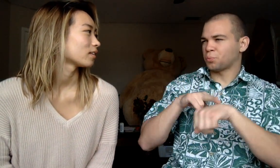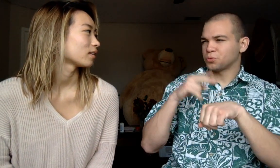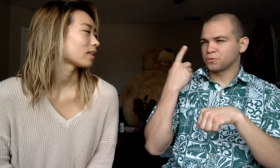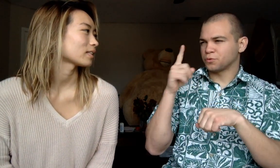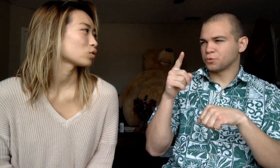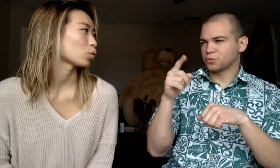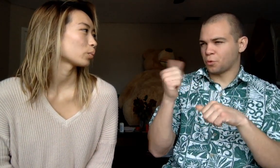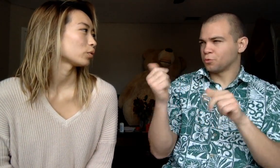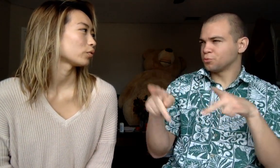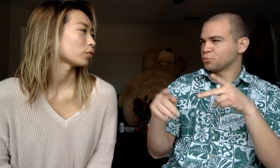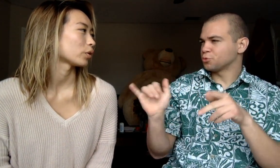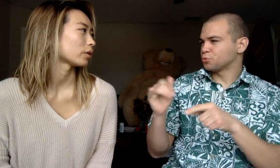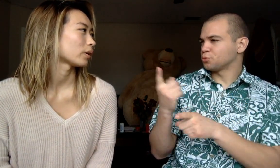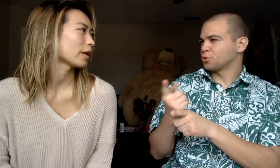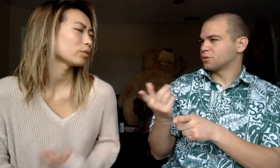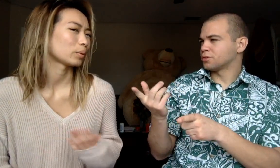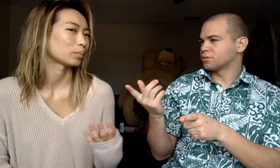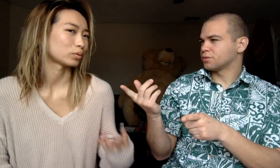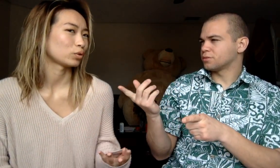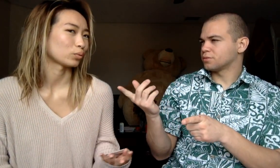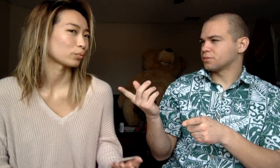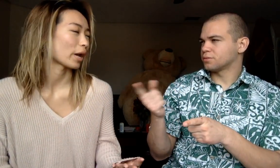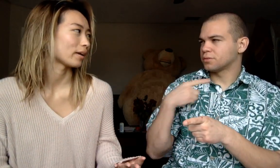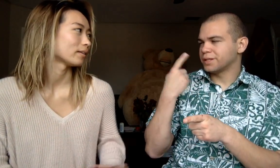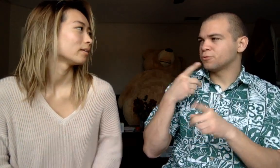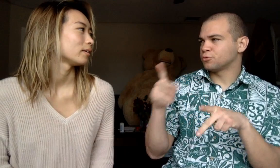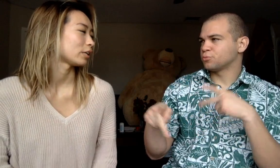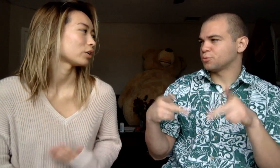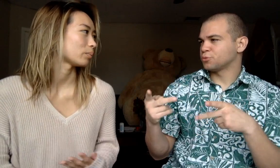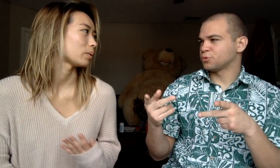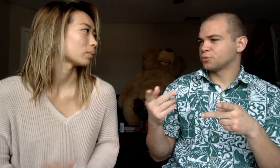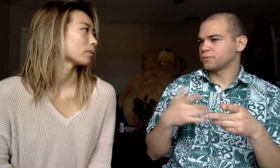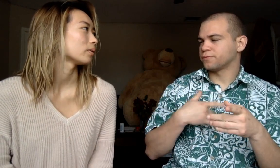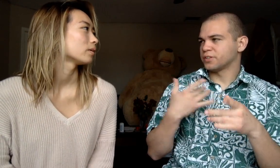That's normal for other people too, right? Hearing people,